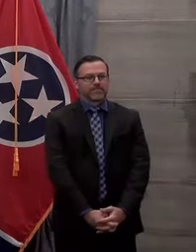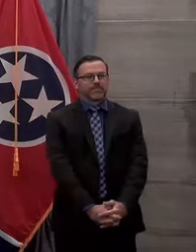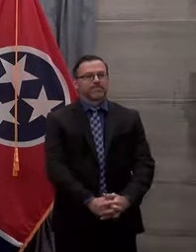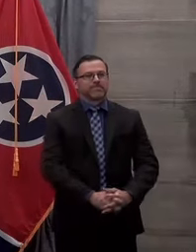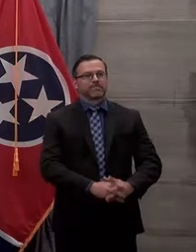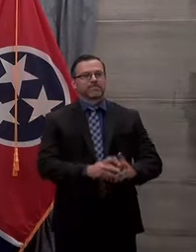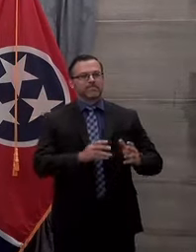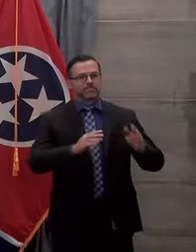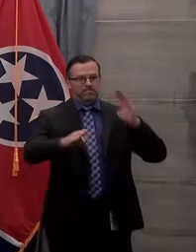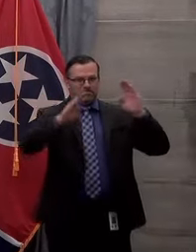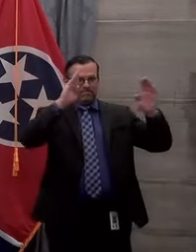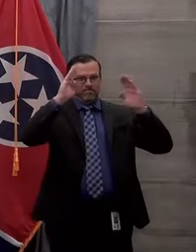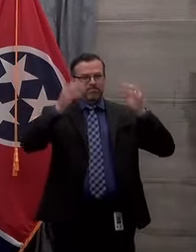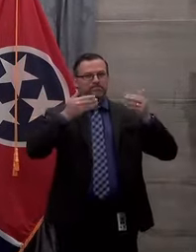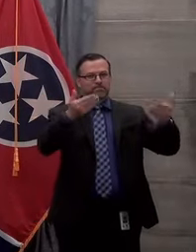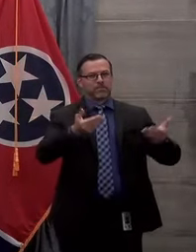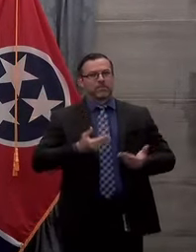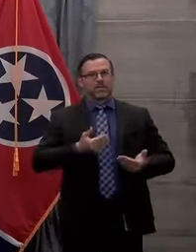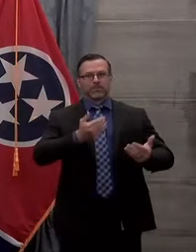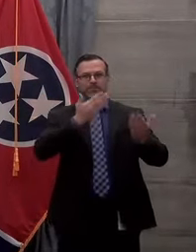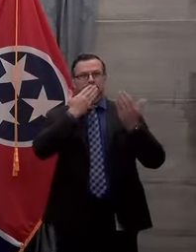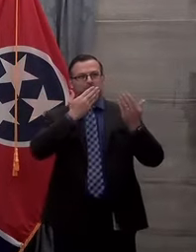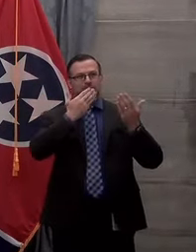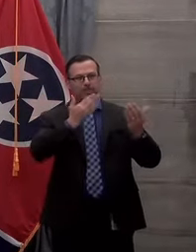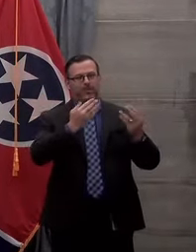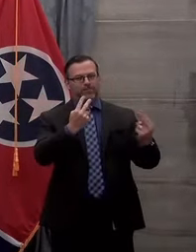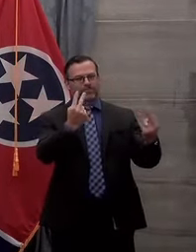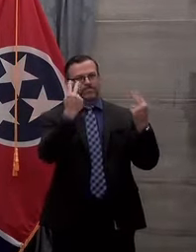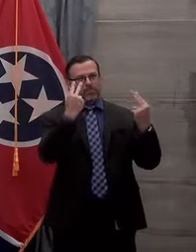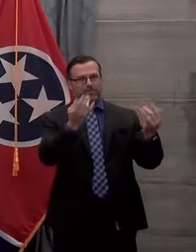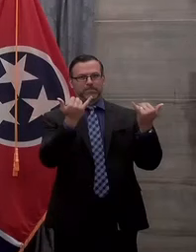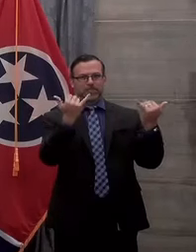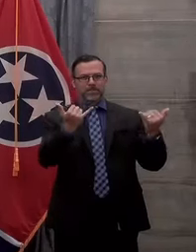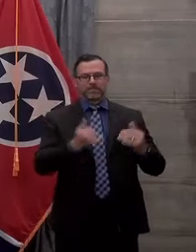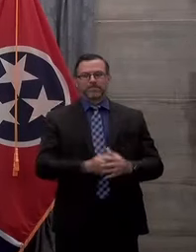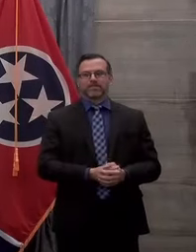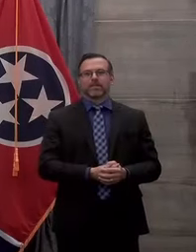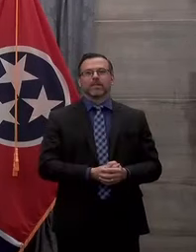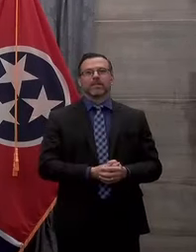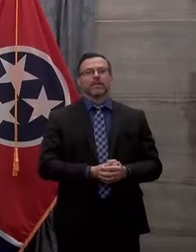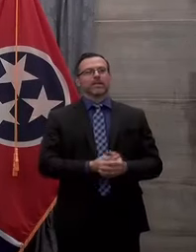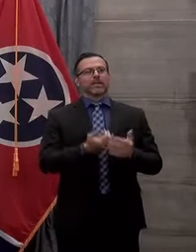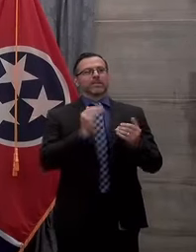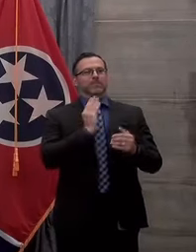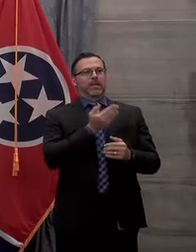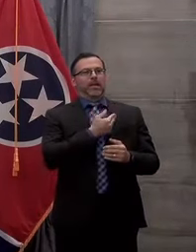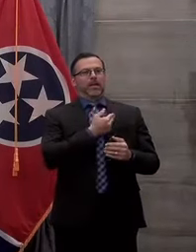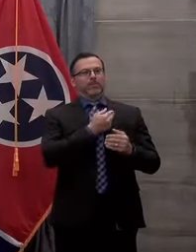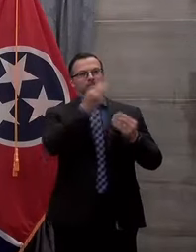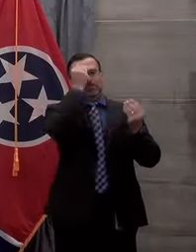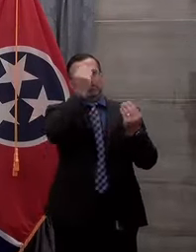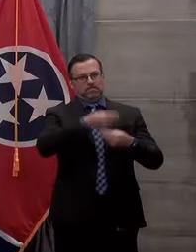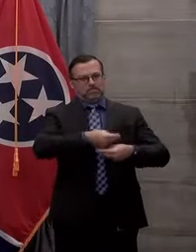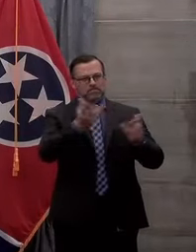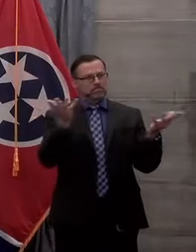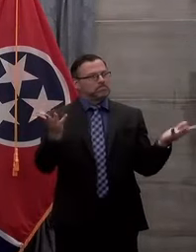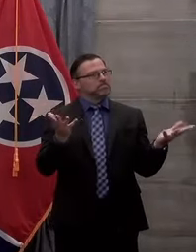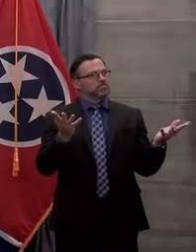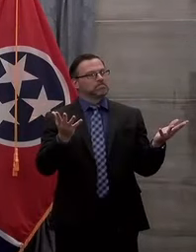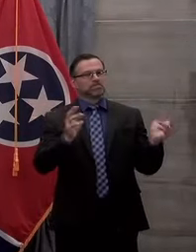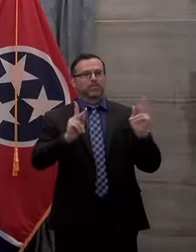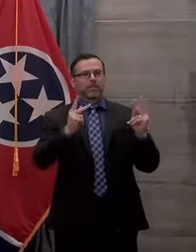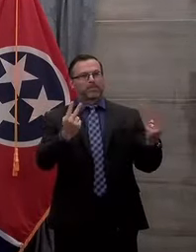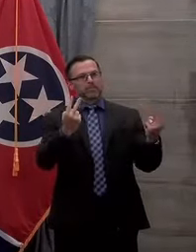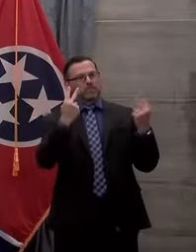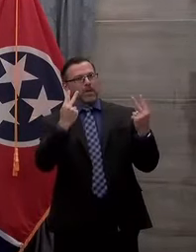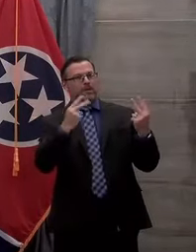Welcome and thank you for joining today. Our press briefing, then, which gives us the